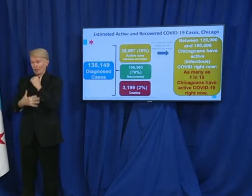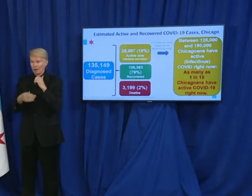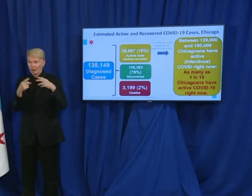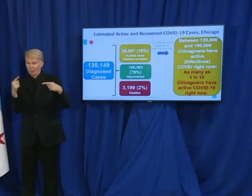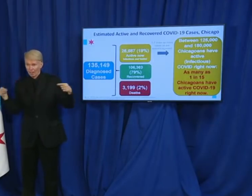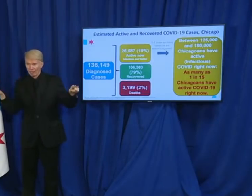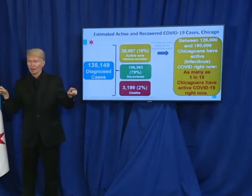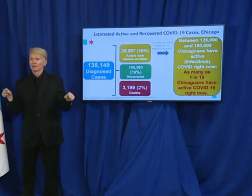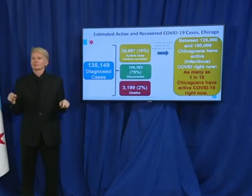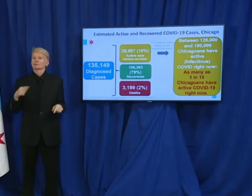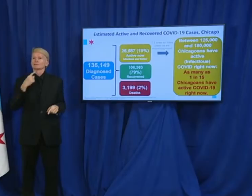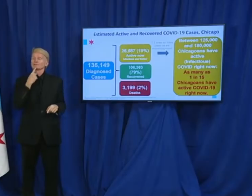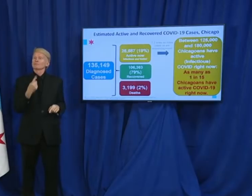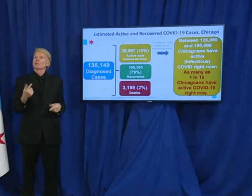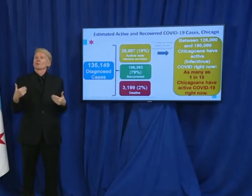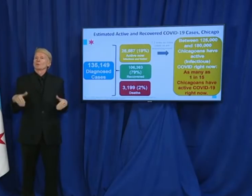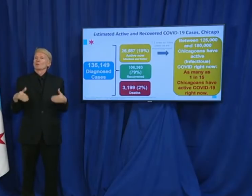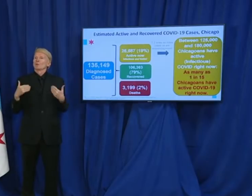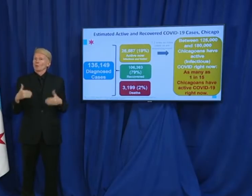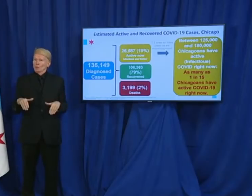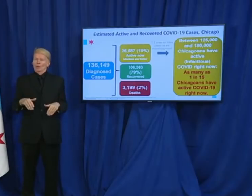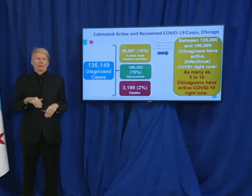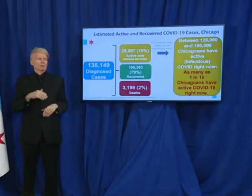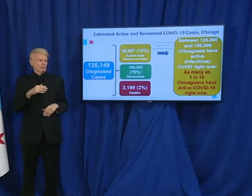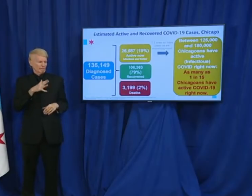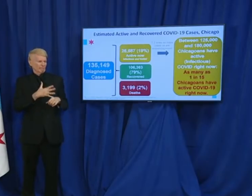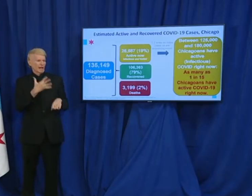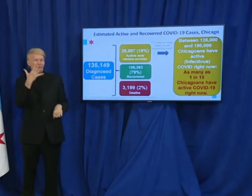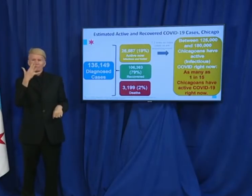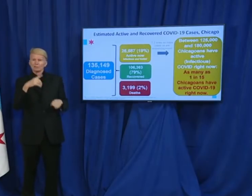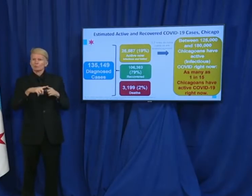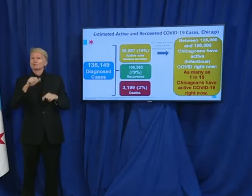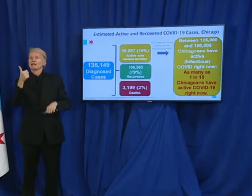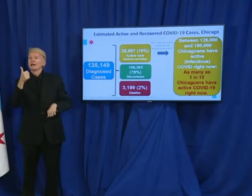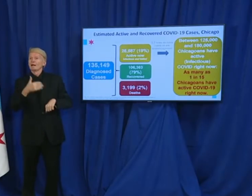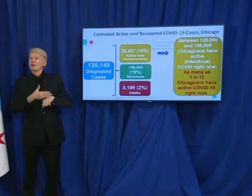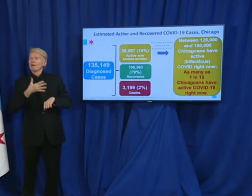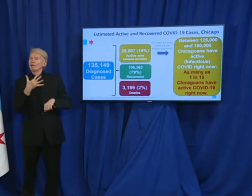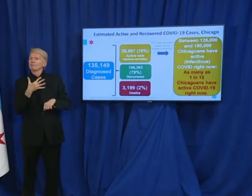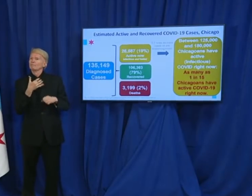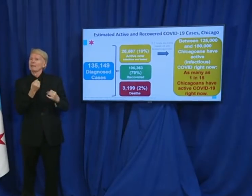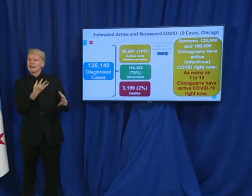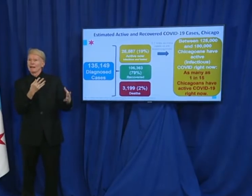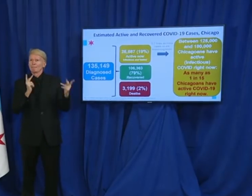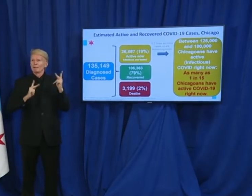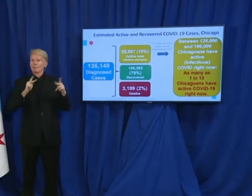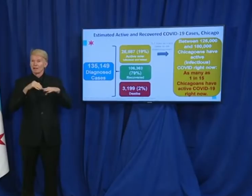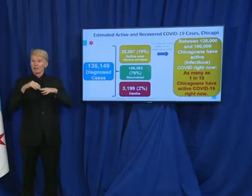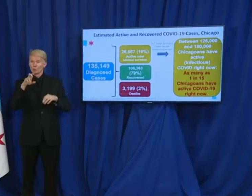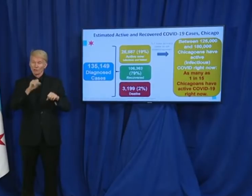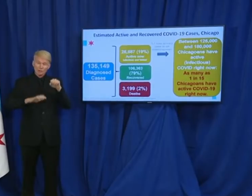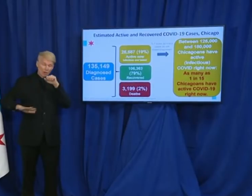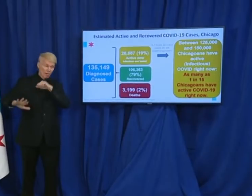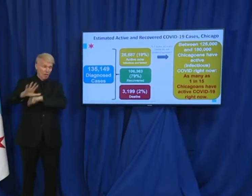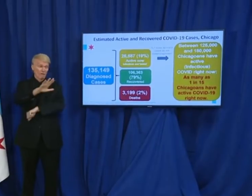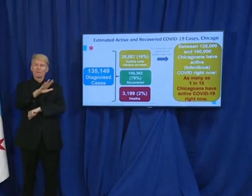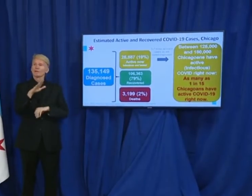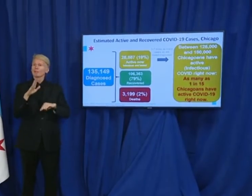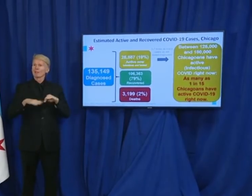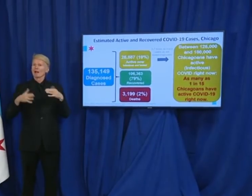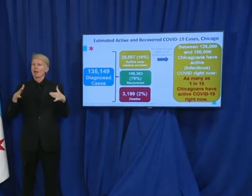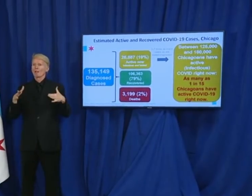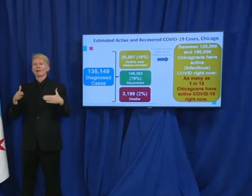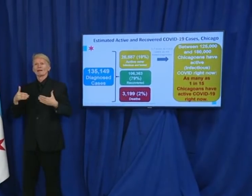country, which say across the country between 5 and 10 times as many people likely have COVID as have been diagnosed. When you take